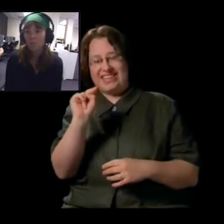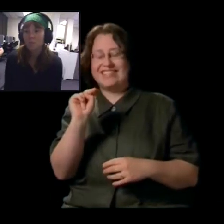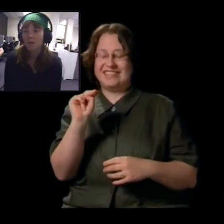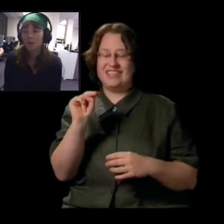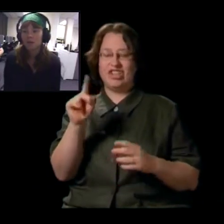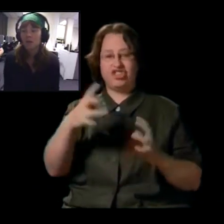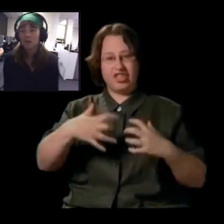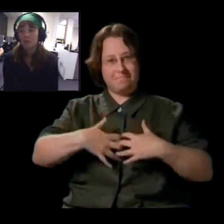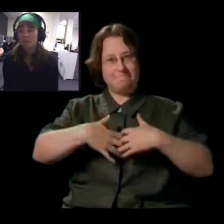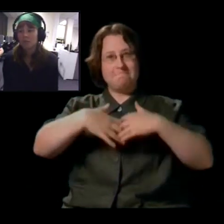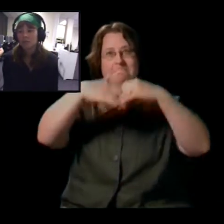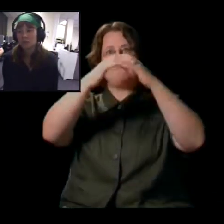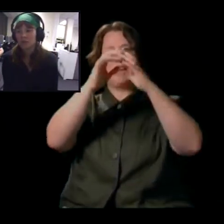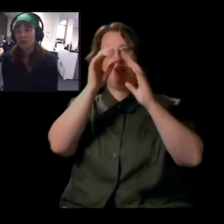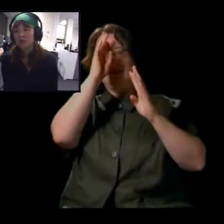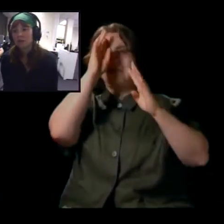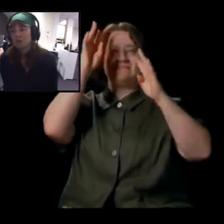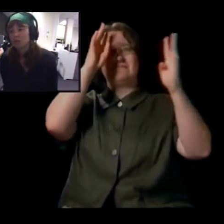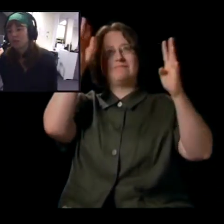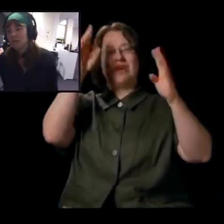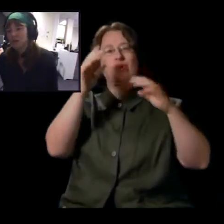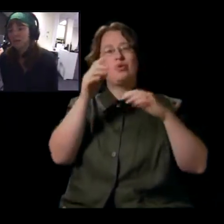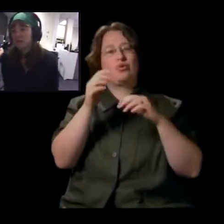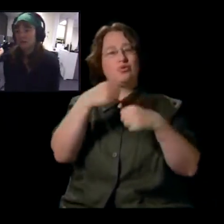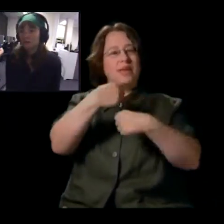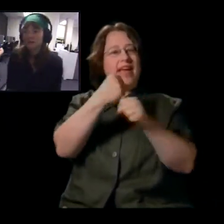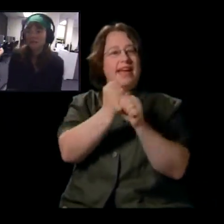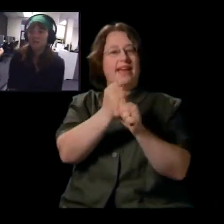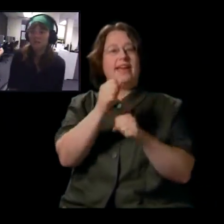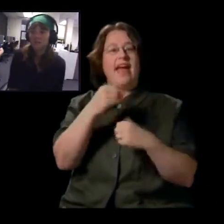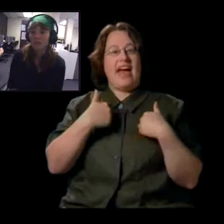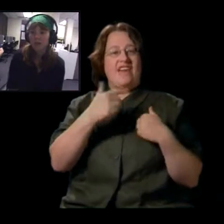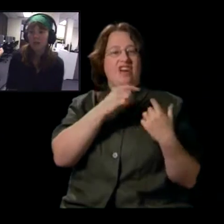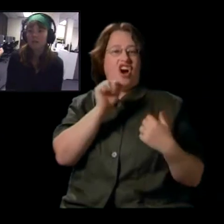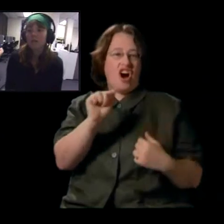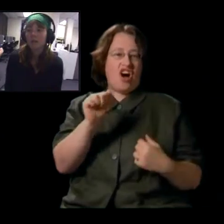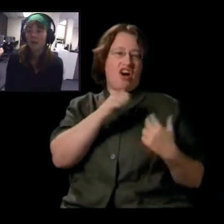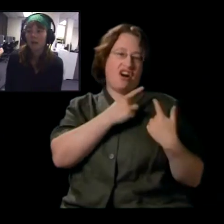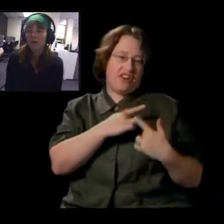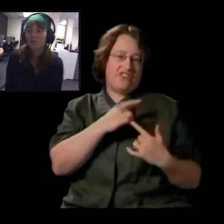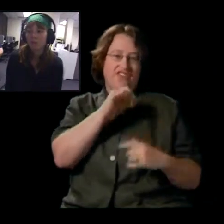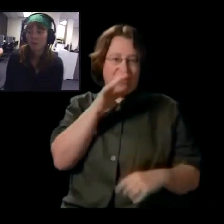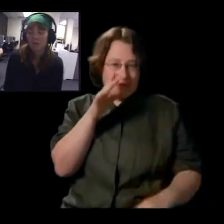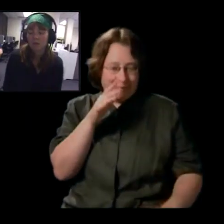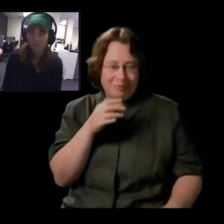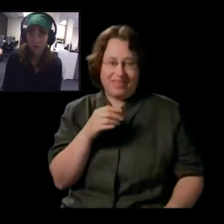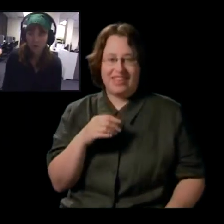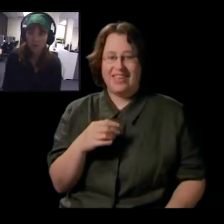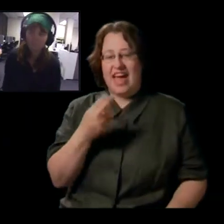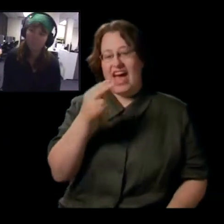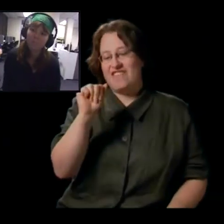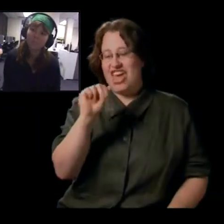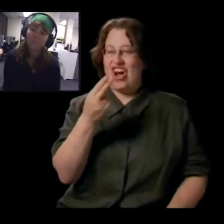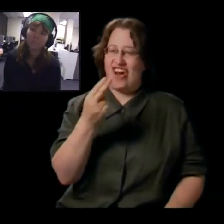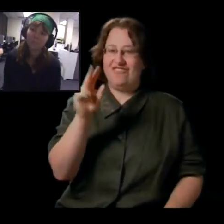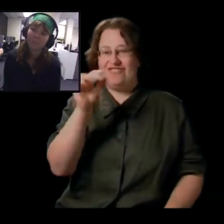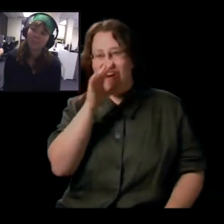that woman, her name is Jan, and she got this idea to create Have a Heart Farm.